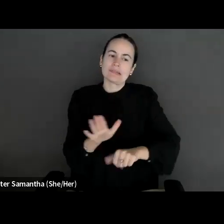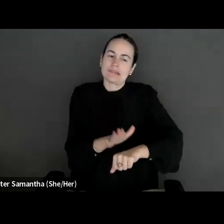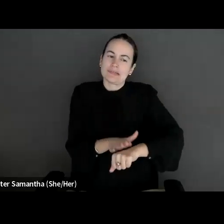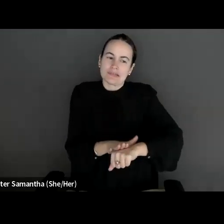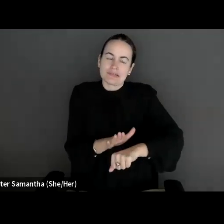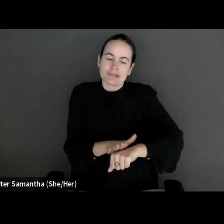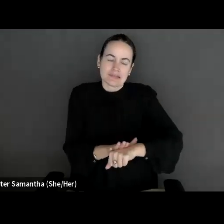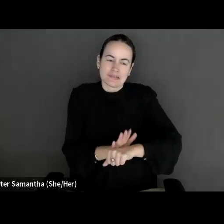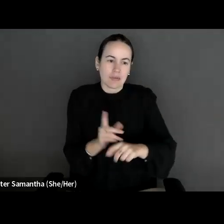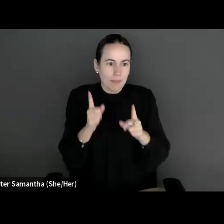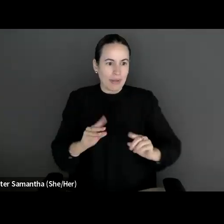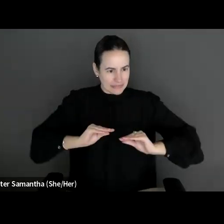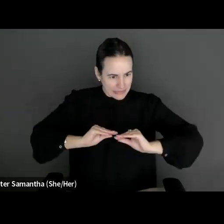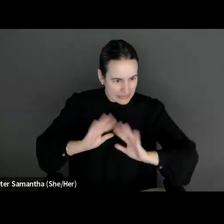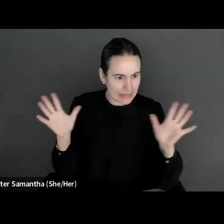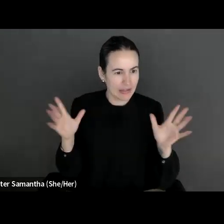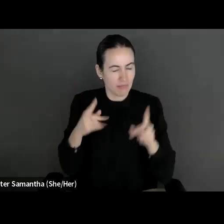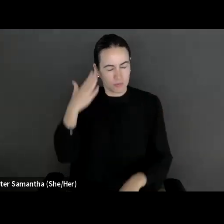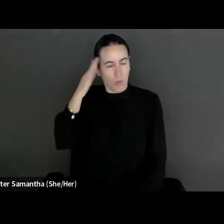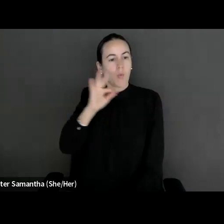a really good argument for doing it.